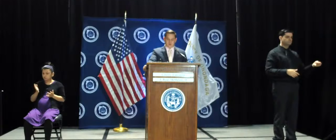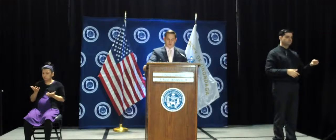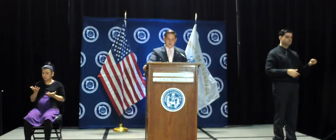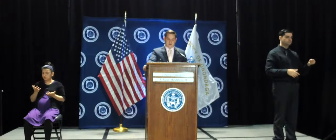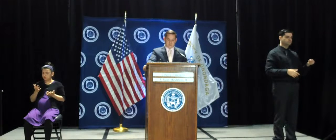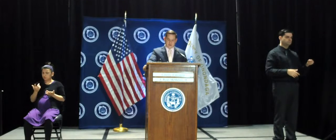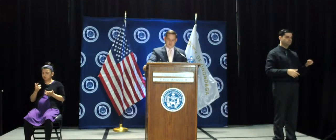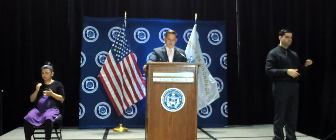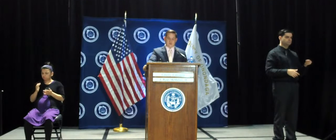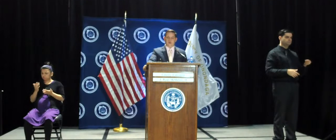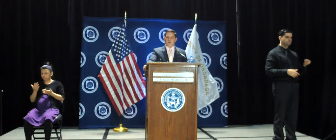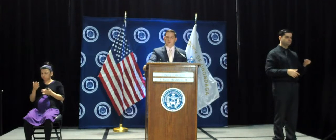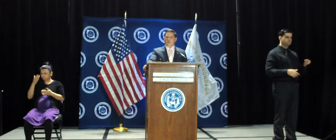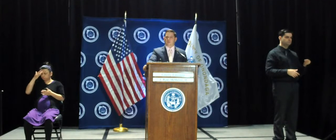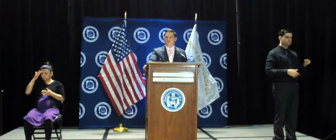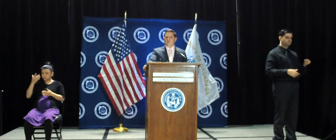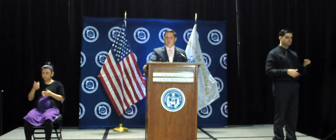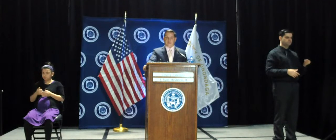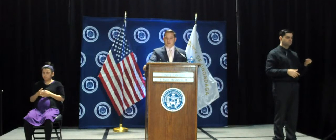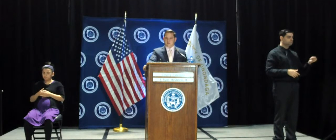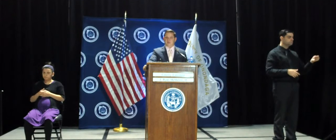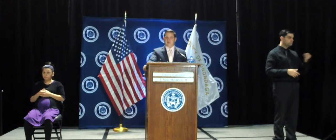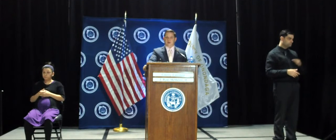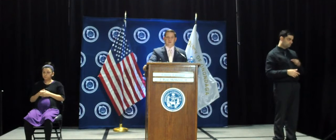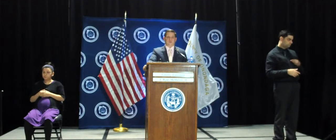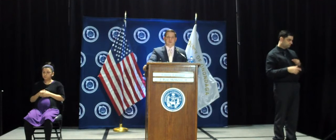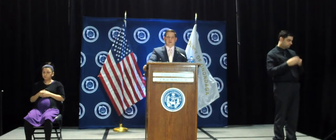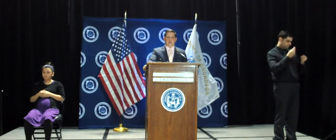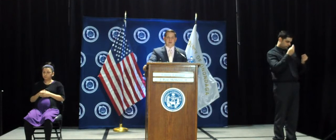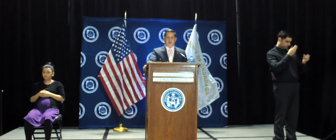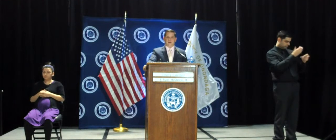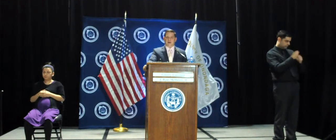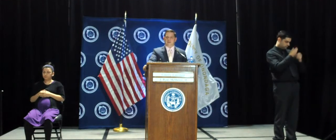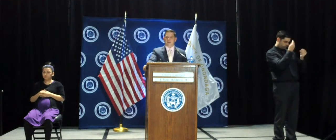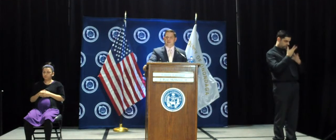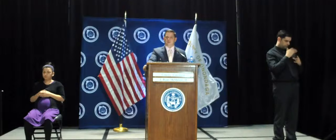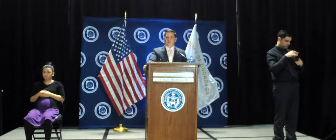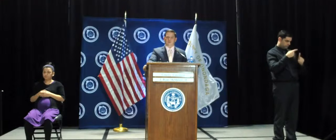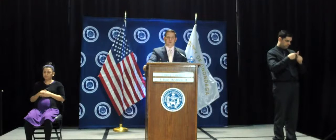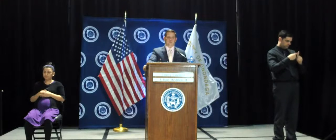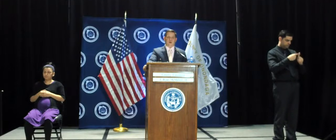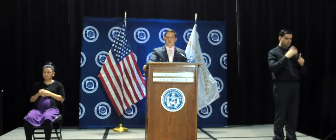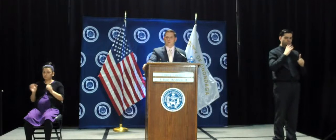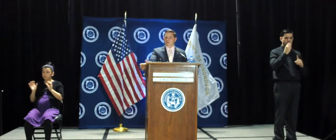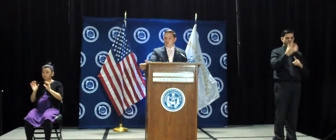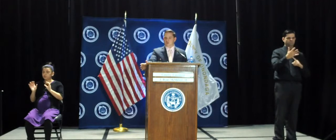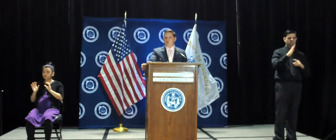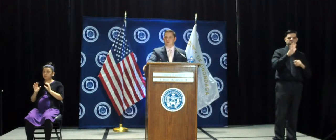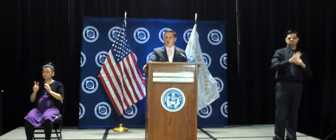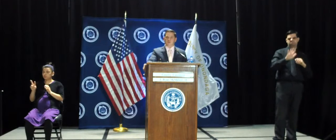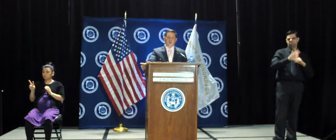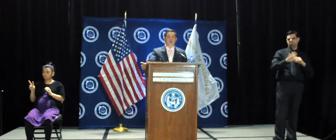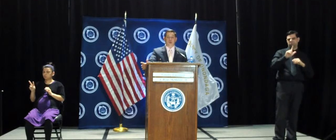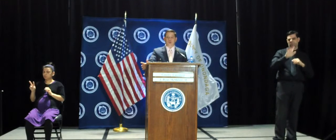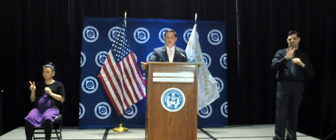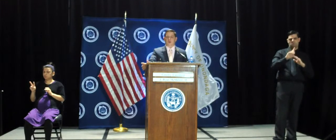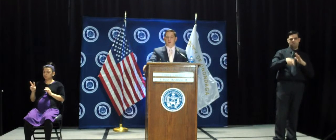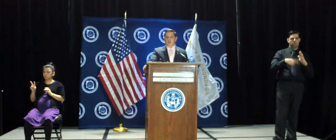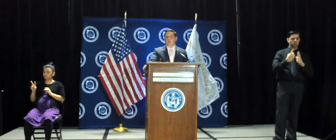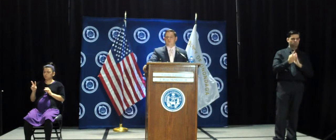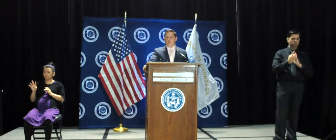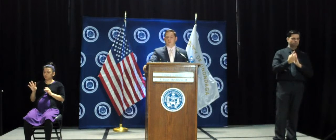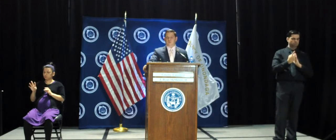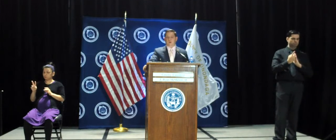there's 227 cases, could there be 15 cases that aren't in a day contacted within the 24 hours, but it's 36 hours?